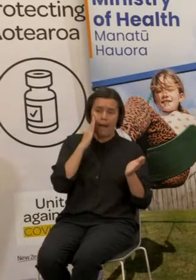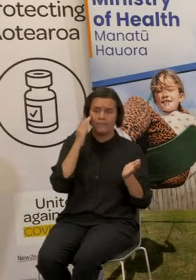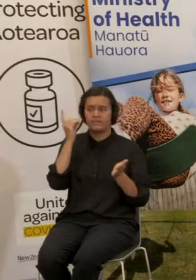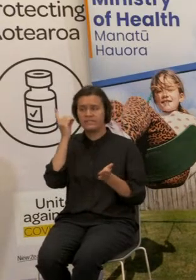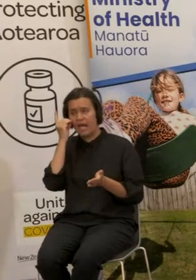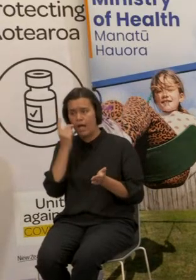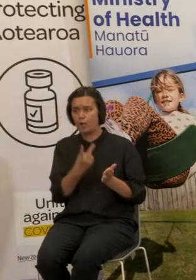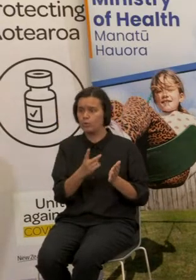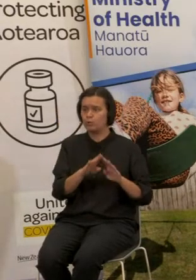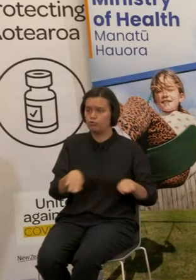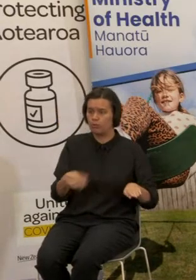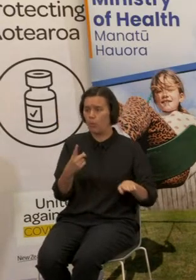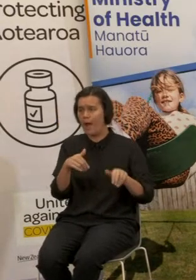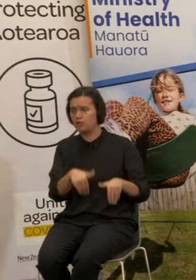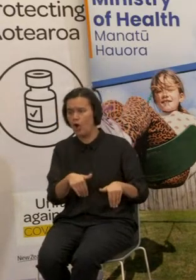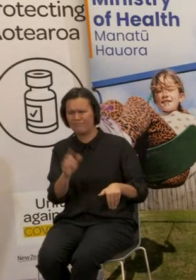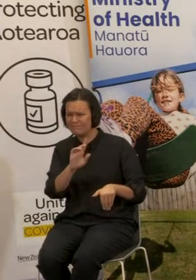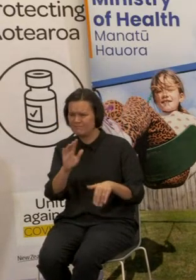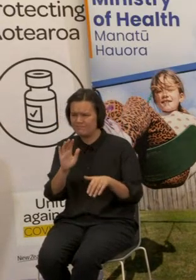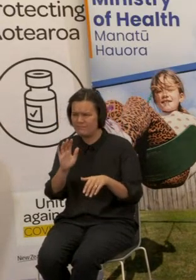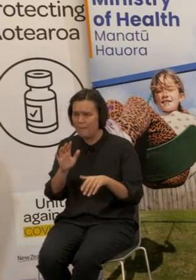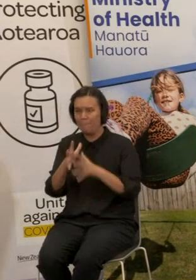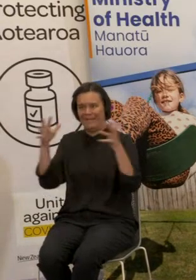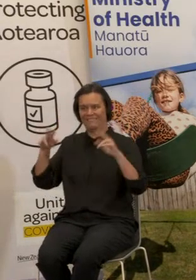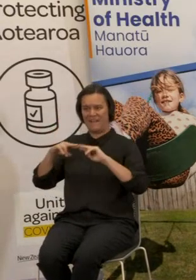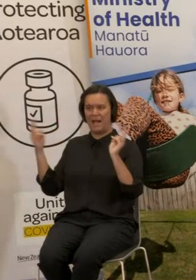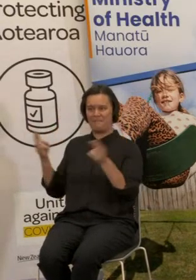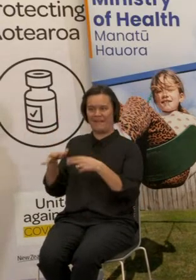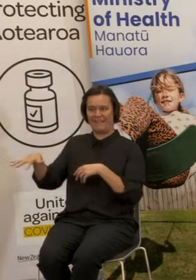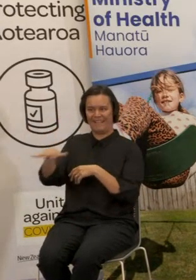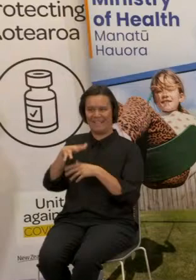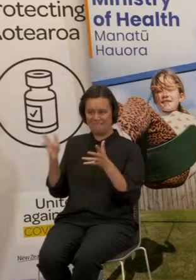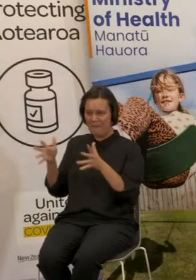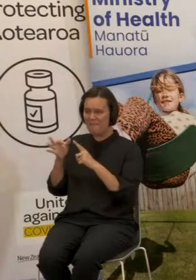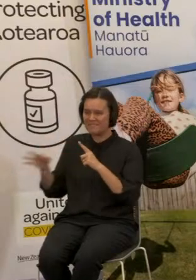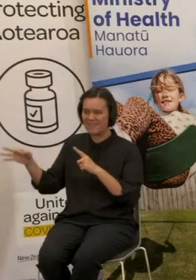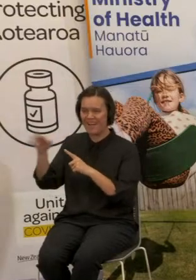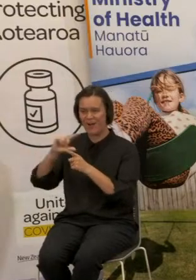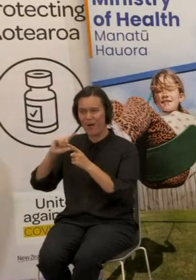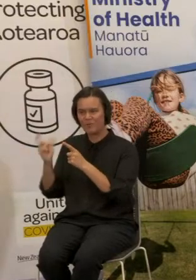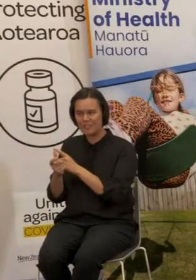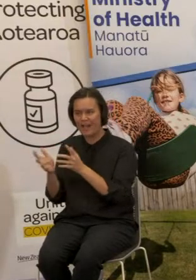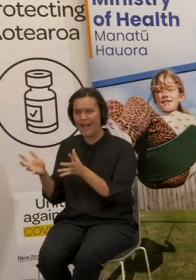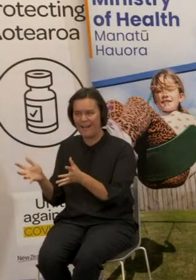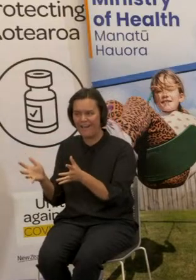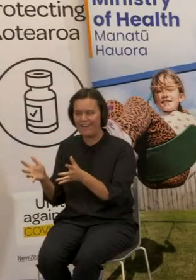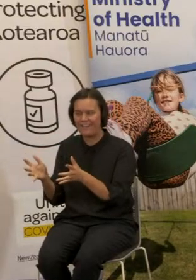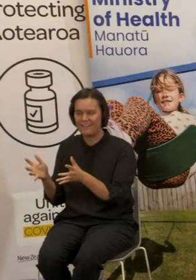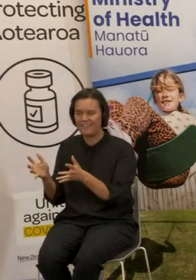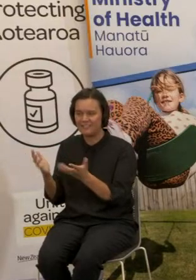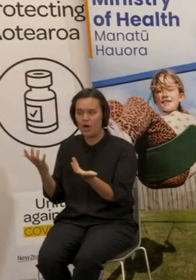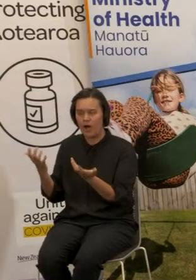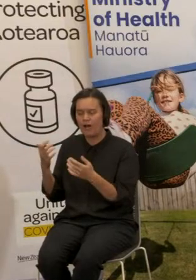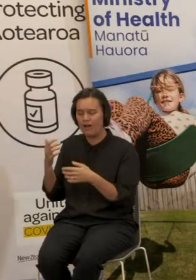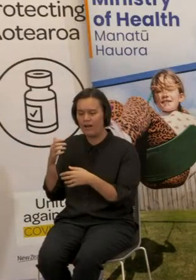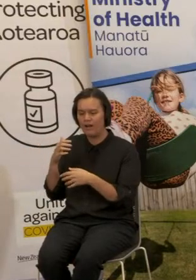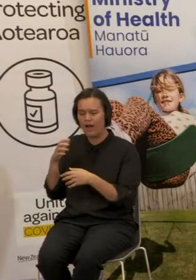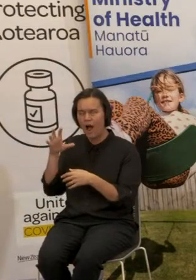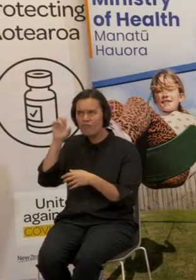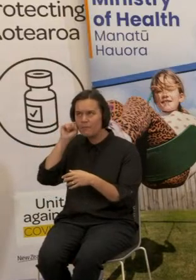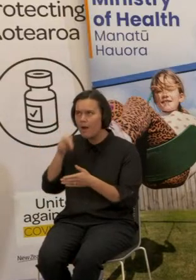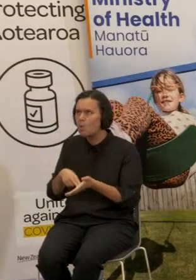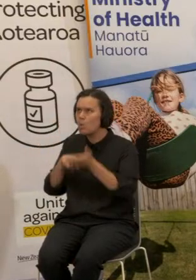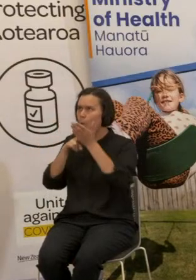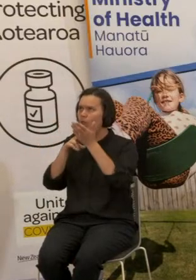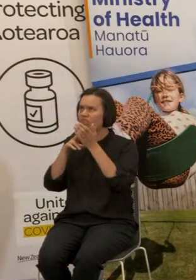our kids. And, you know, from the weekend where we've had, you know, cases in the north, mum and a couple of